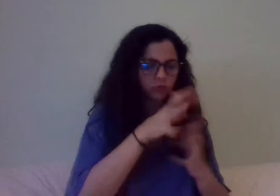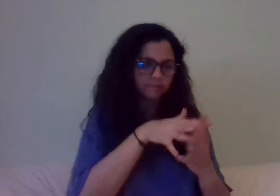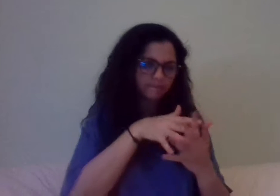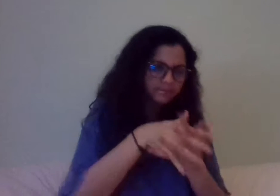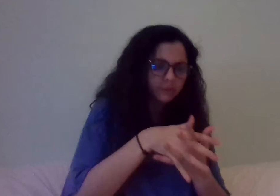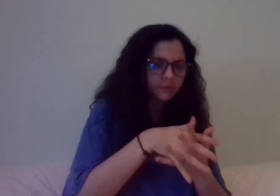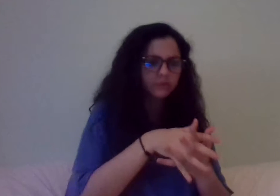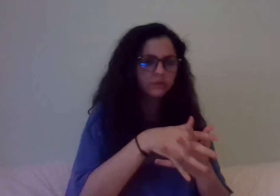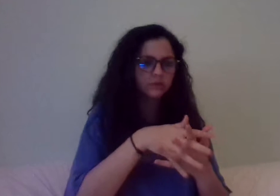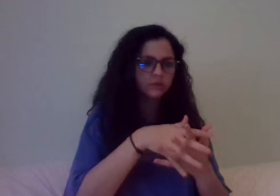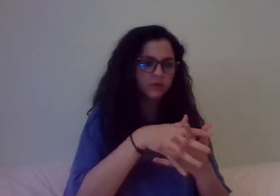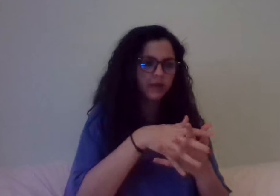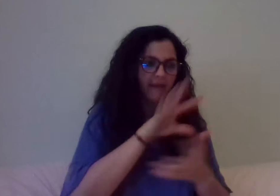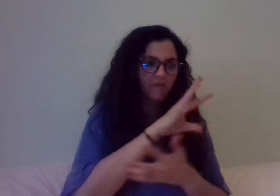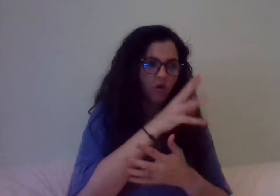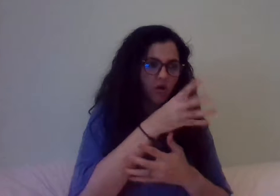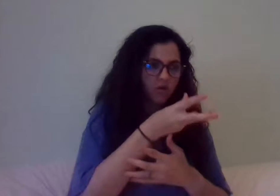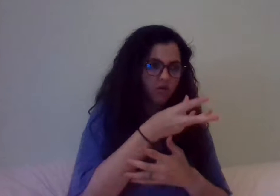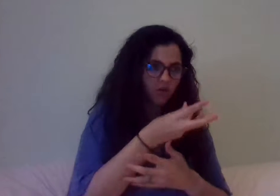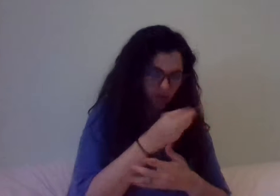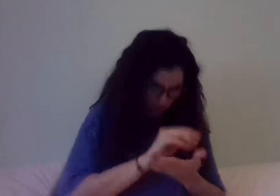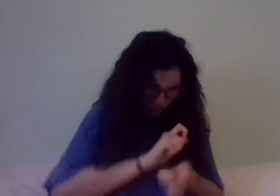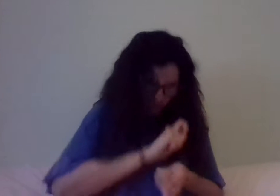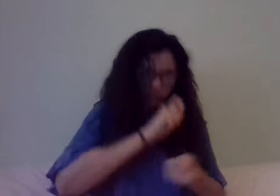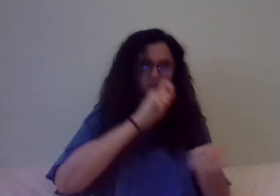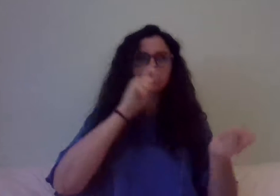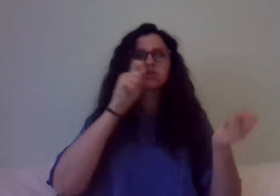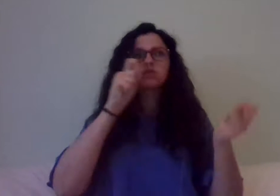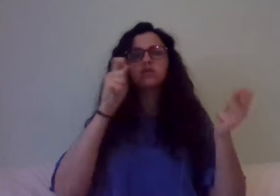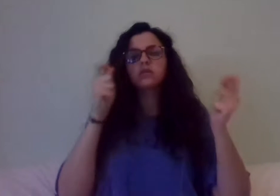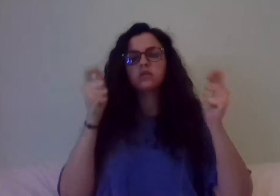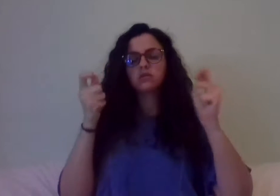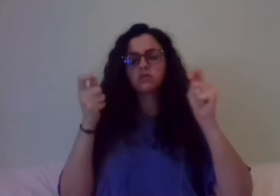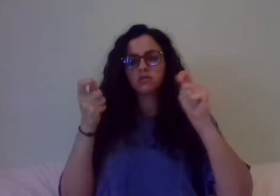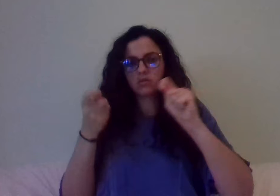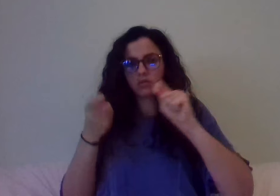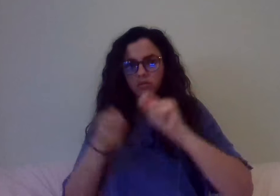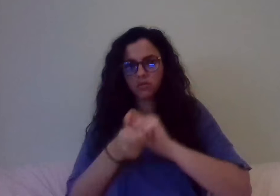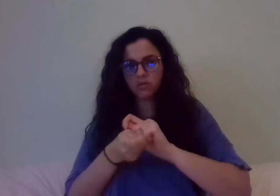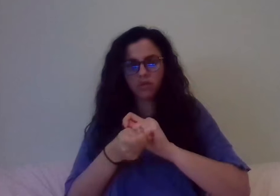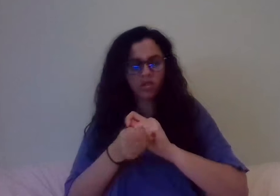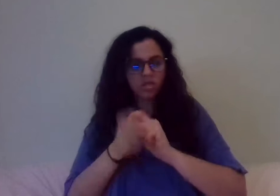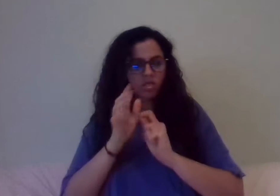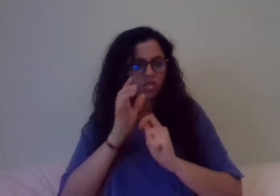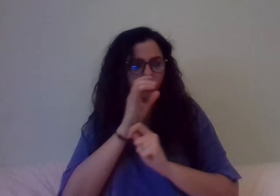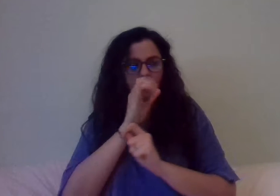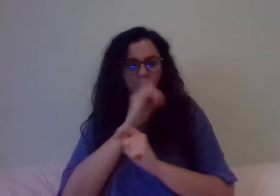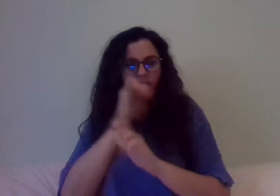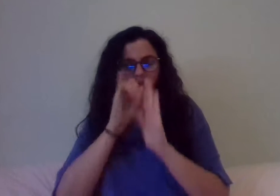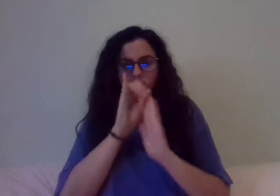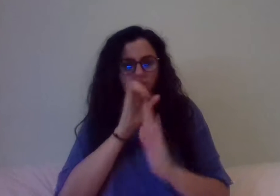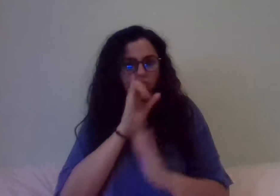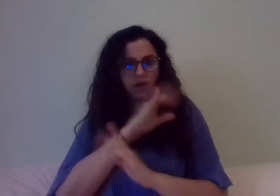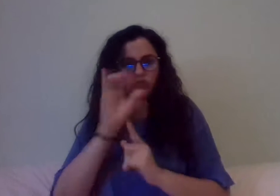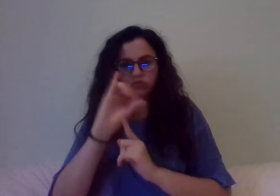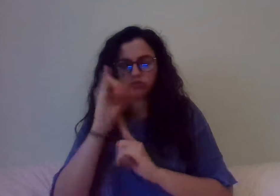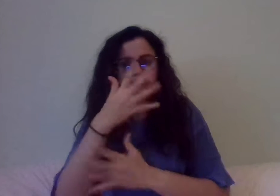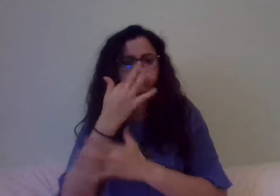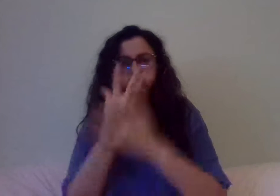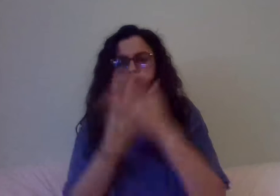in Africa, to that complete erasure, that complete loss of that identity as you become an African American